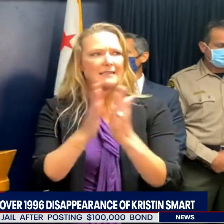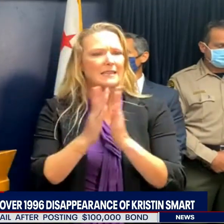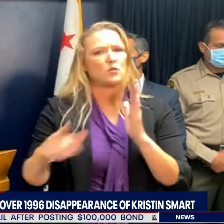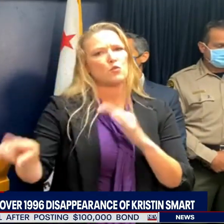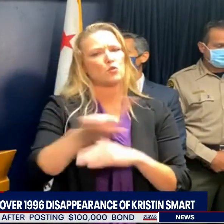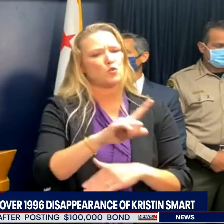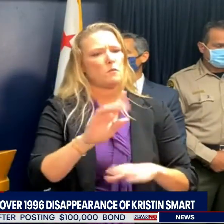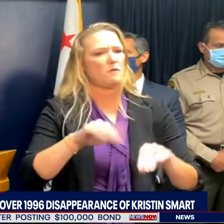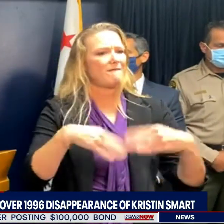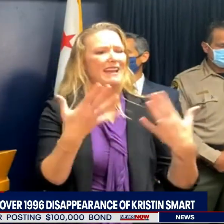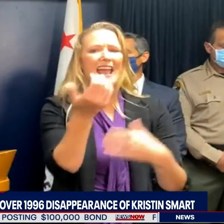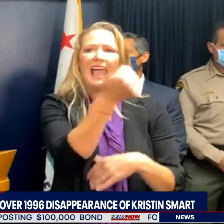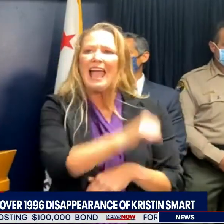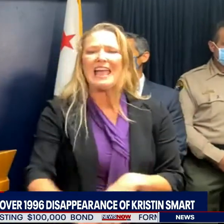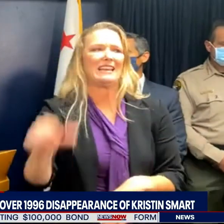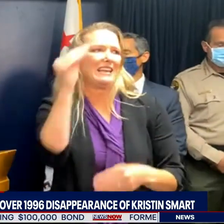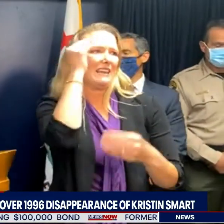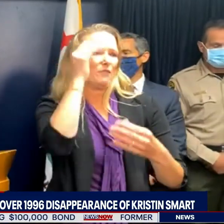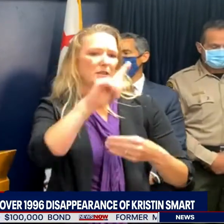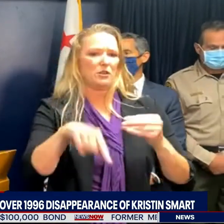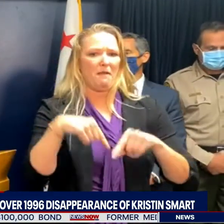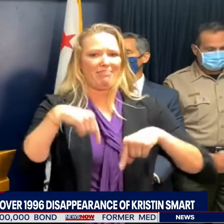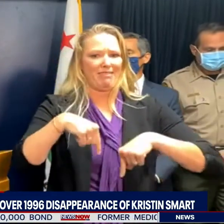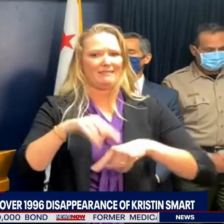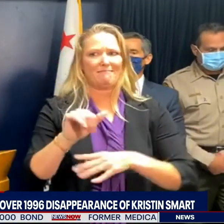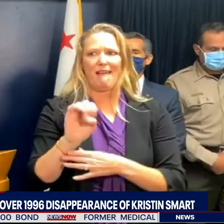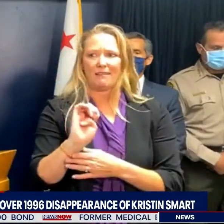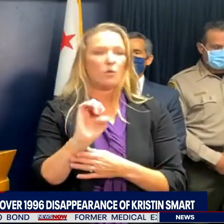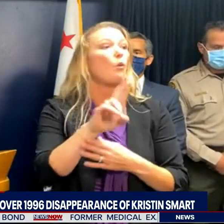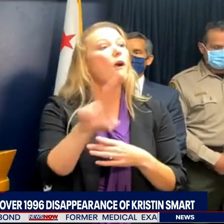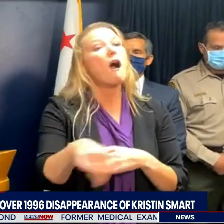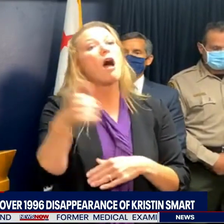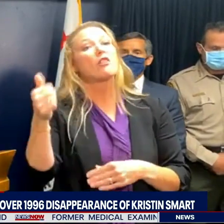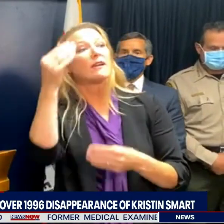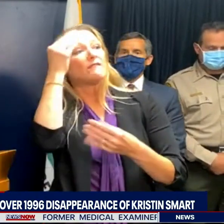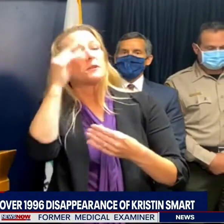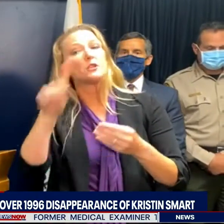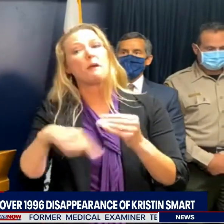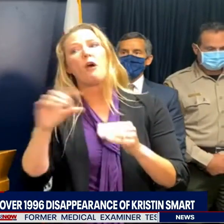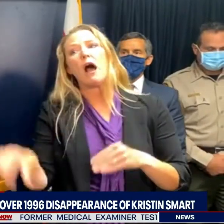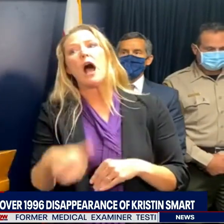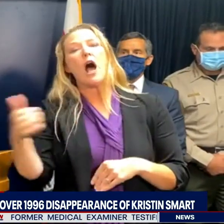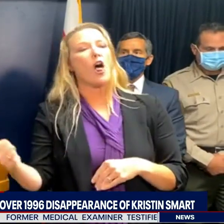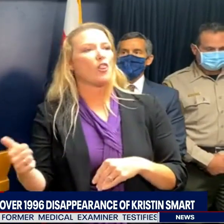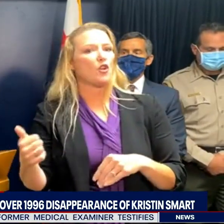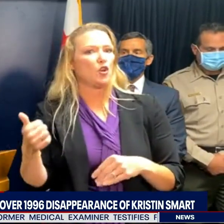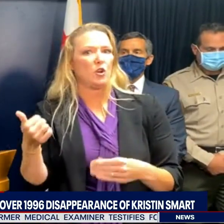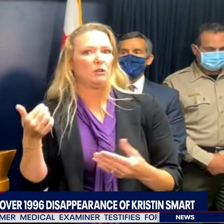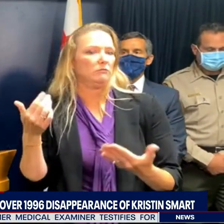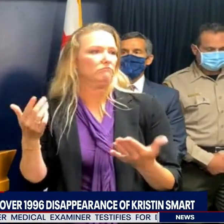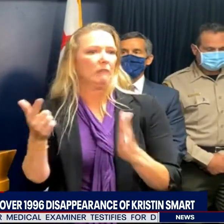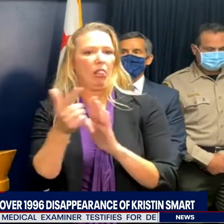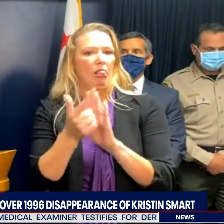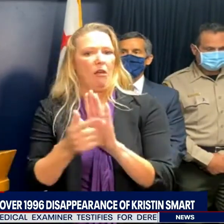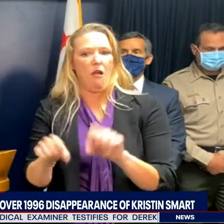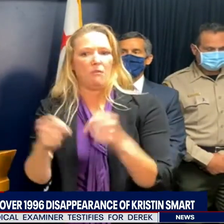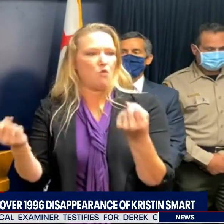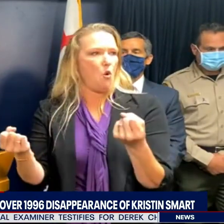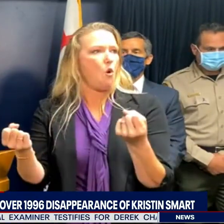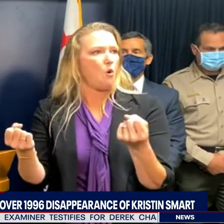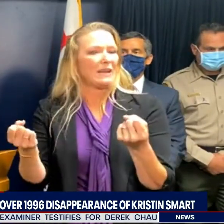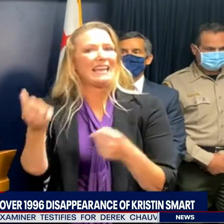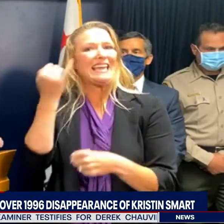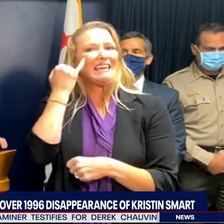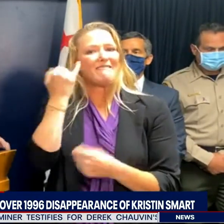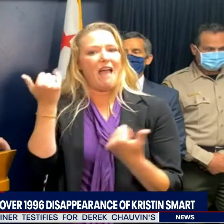any information about this case or information on other potential crimes believed to have been perpetrated by